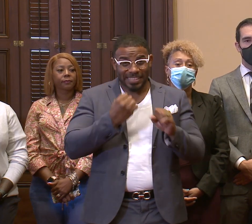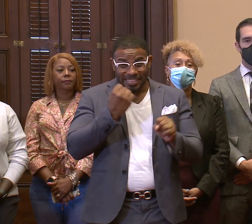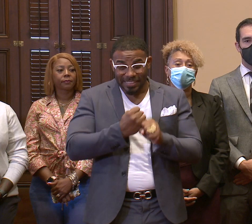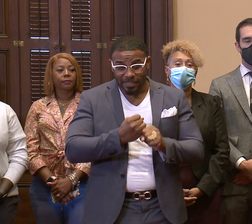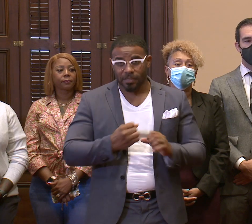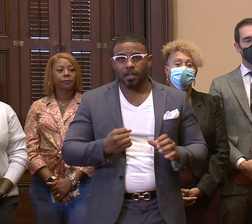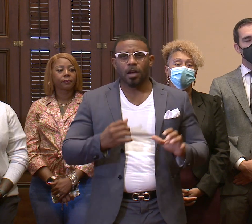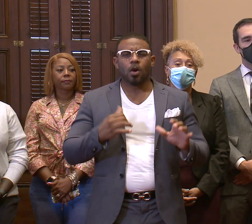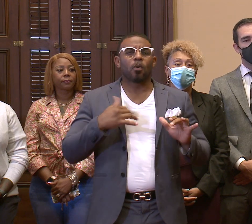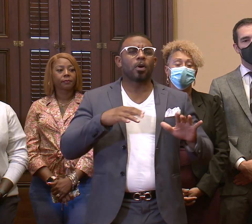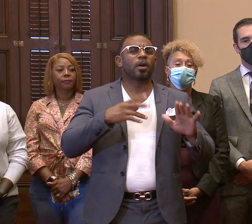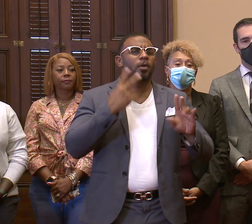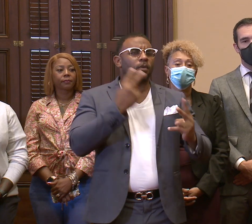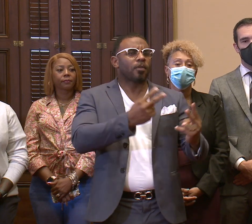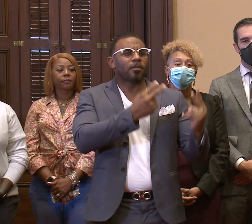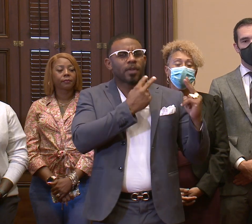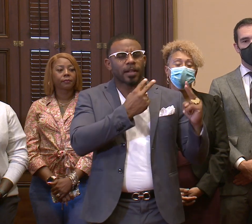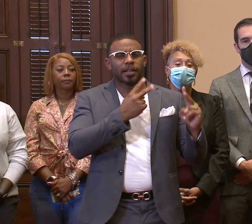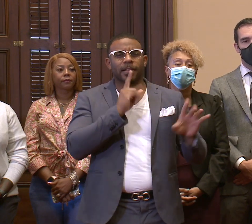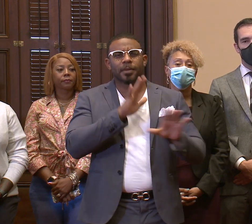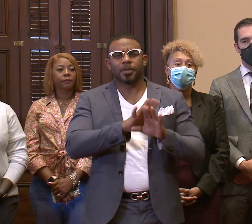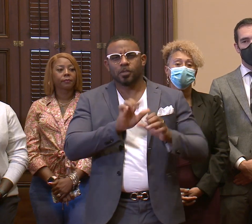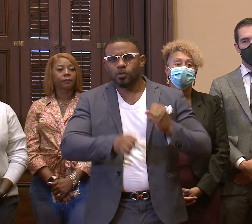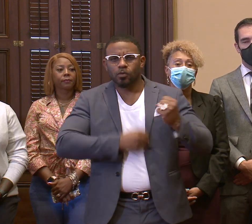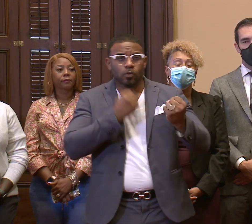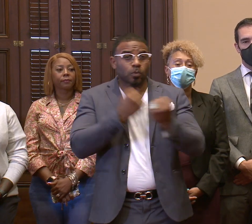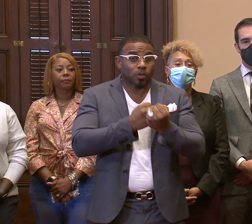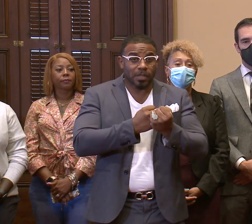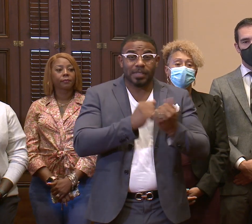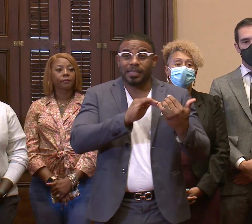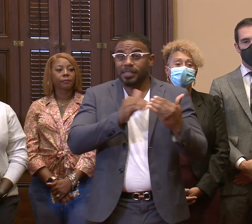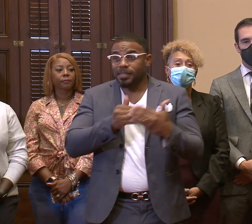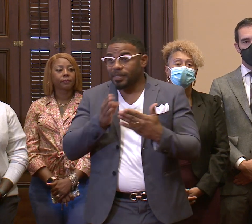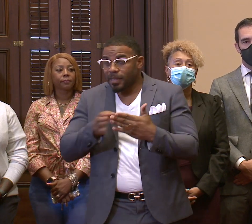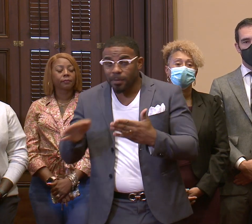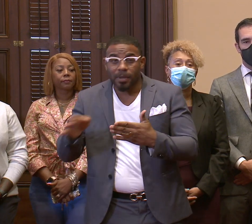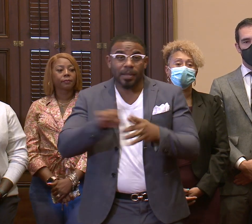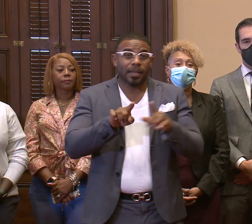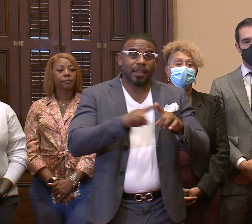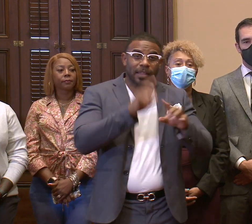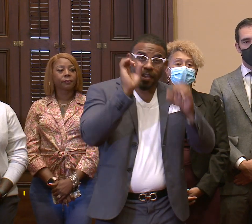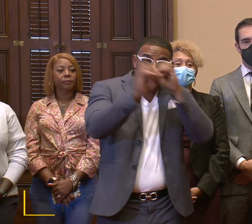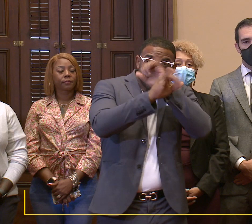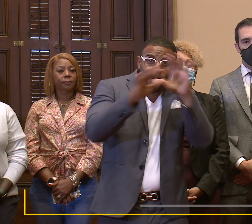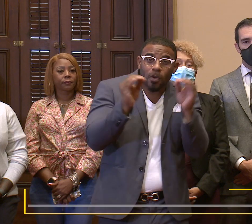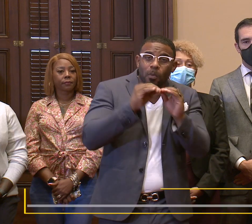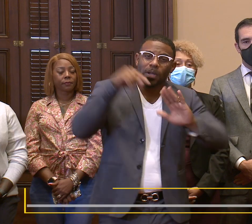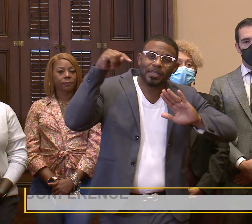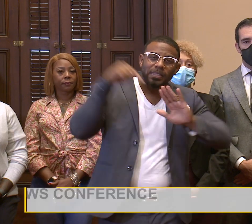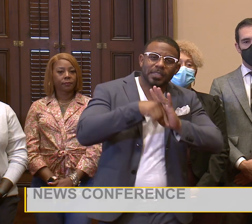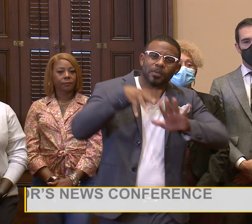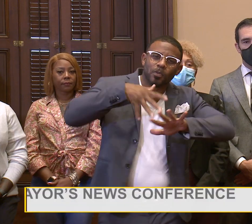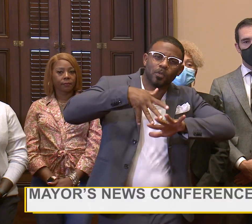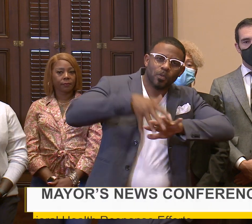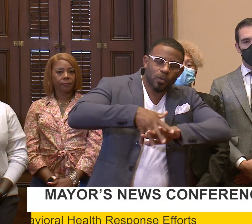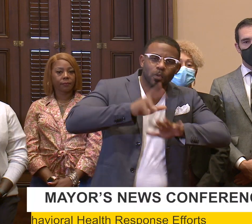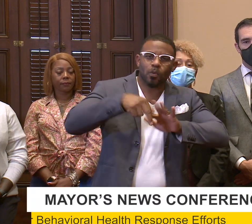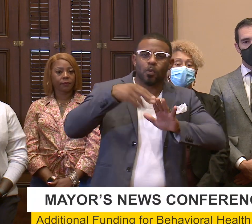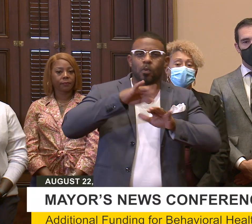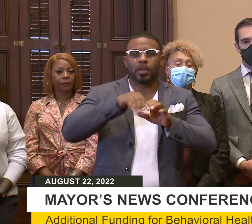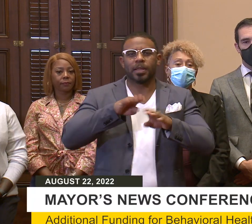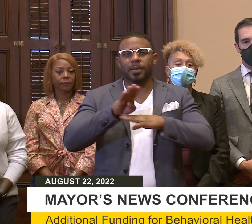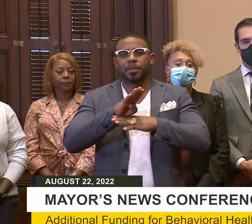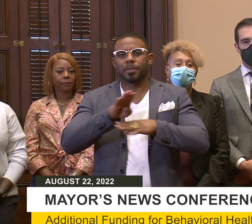year, we reflect on our commitment to support our neighbors and envision a more deeply rooted role within